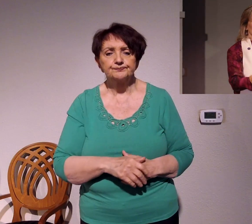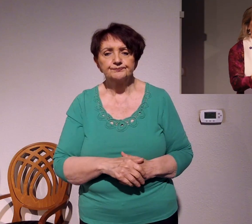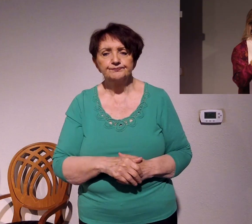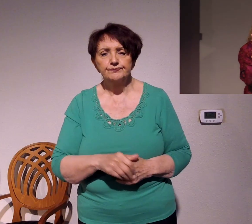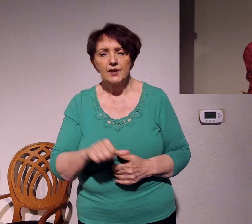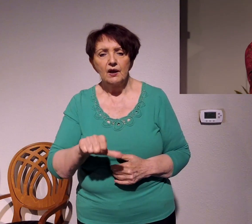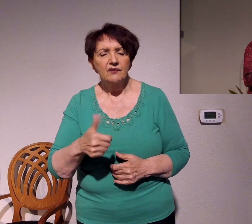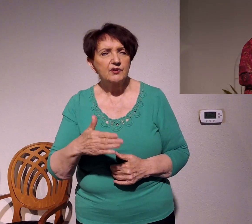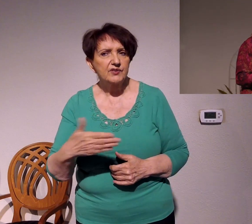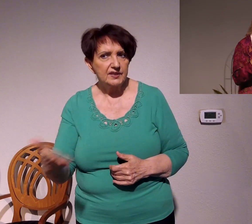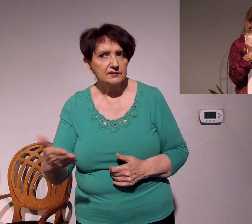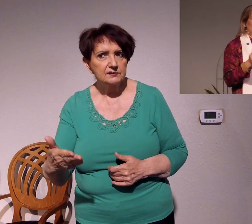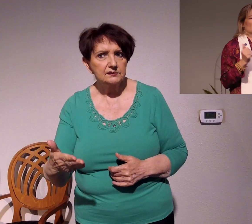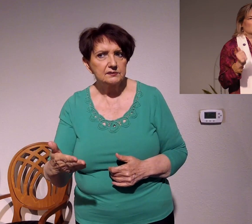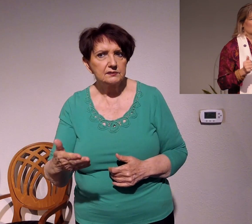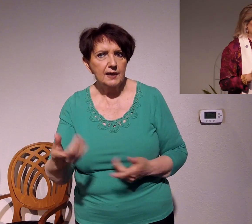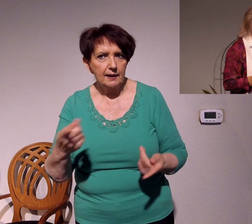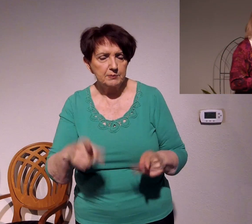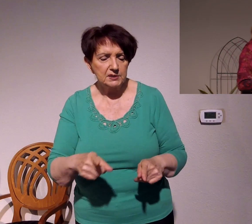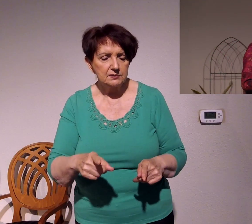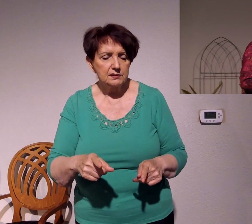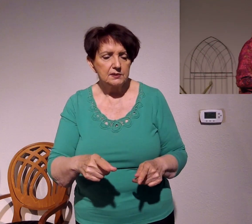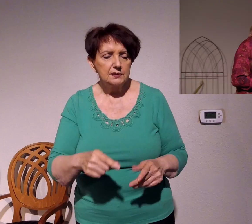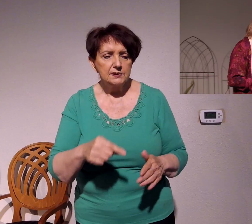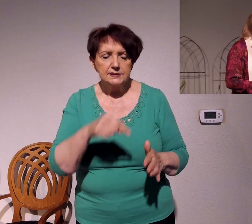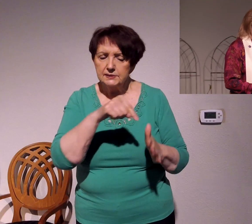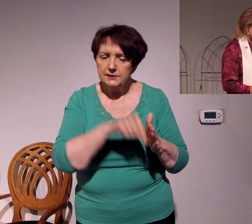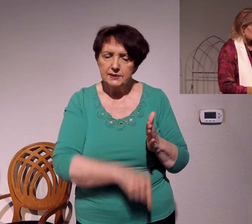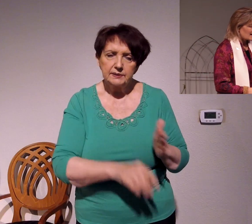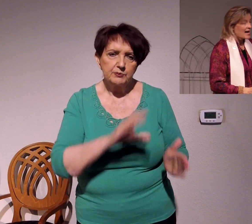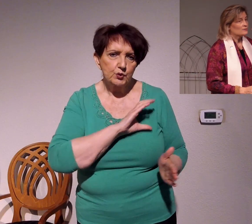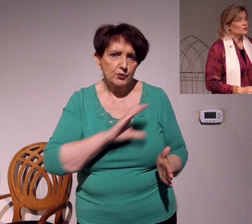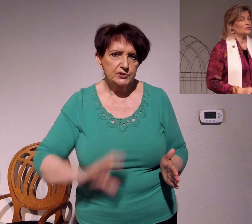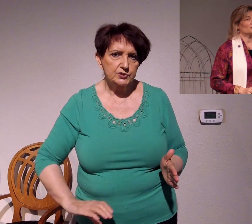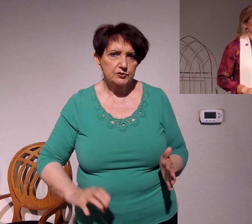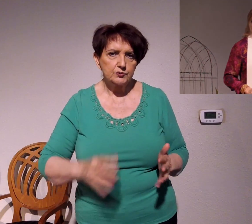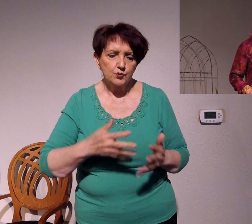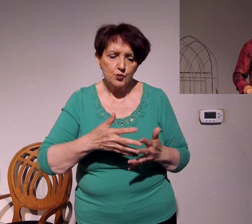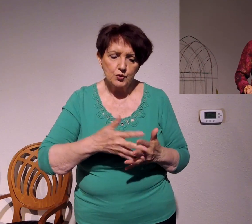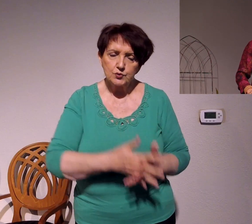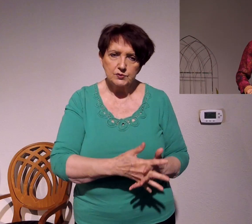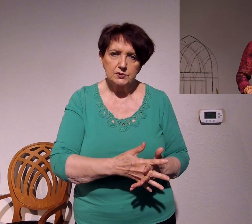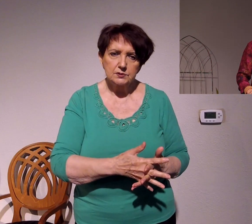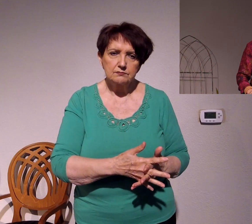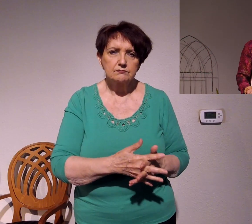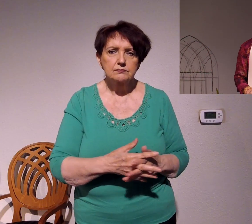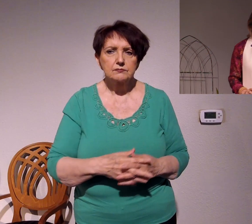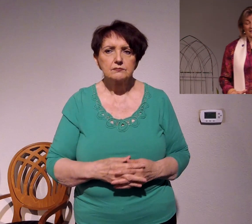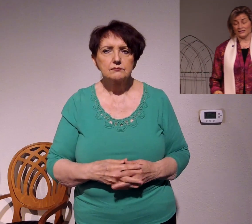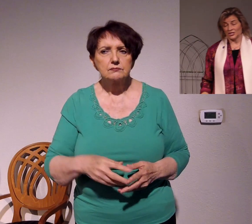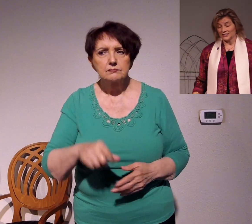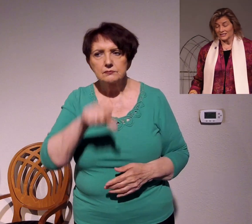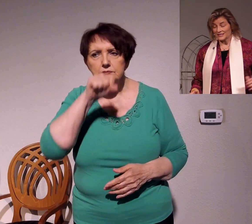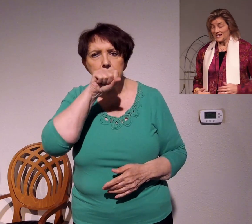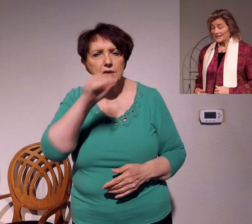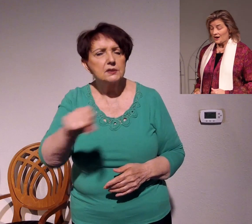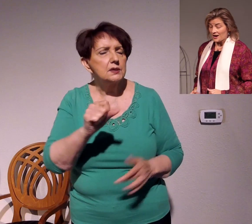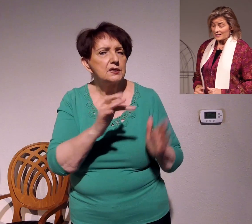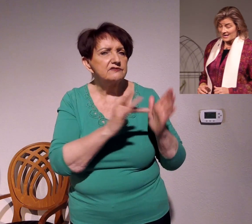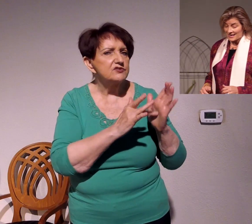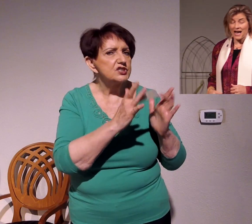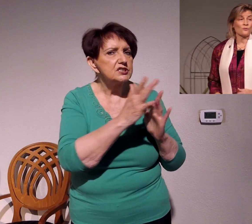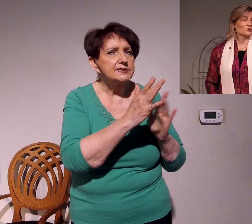in the Christian faith, deep-seated Christian roots. And I loved Jesus